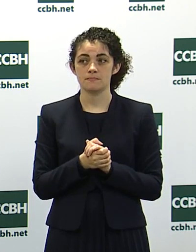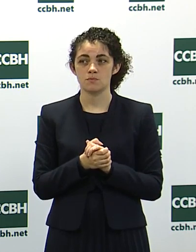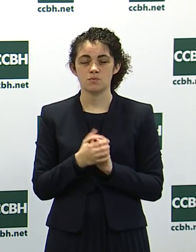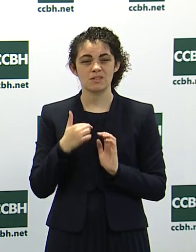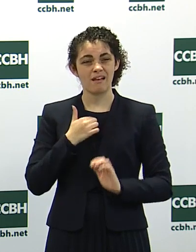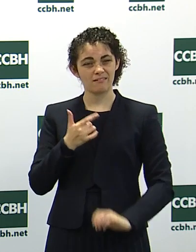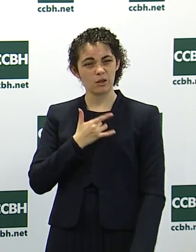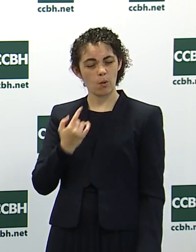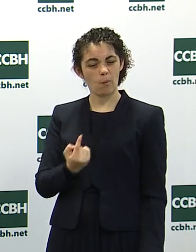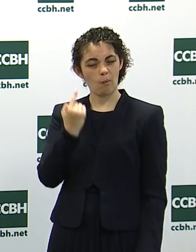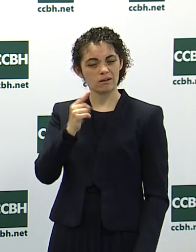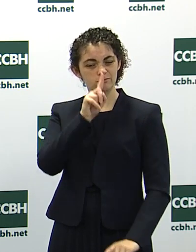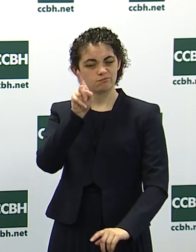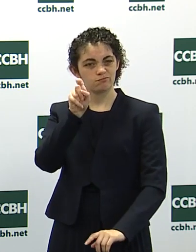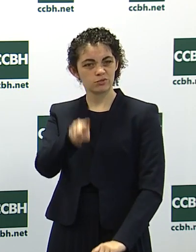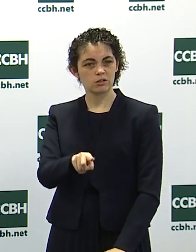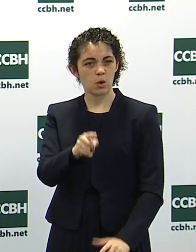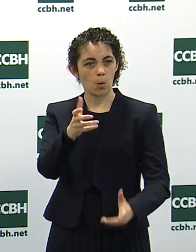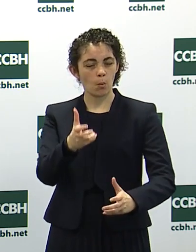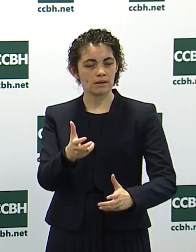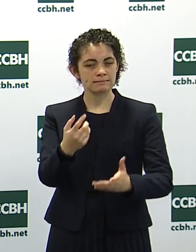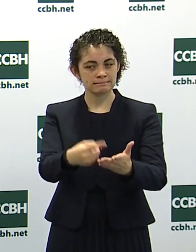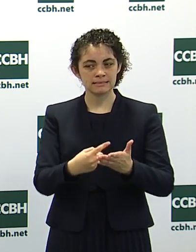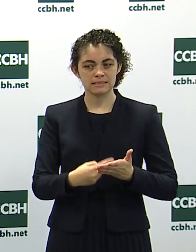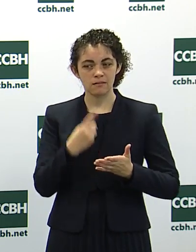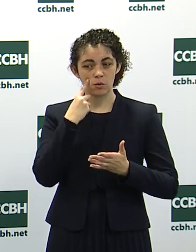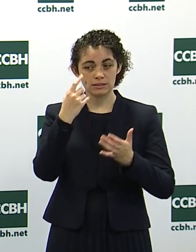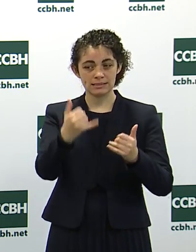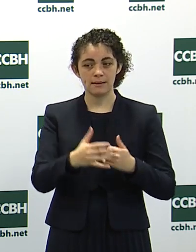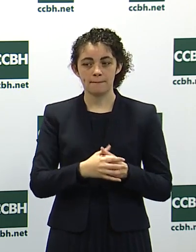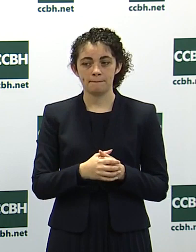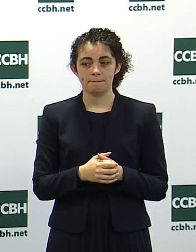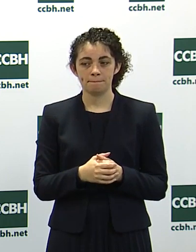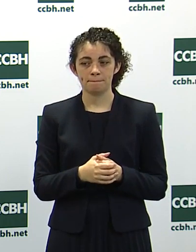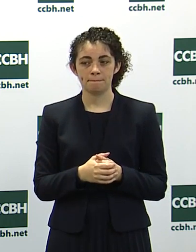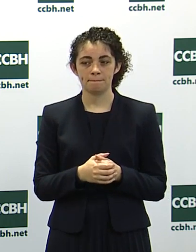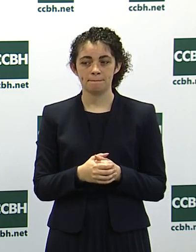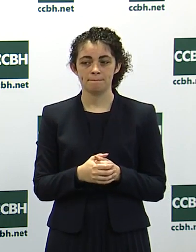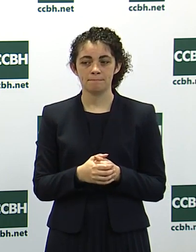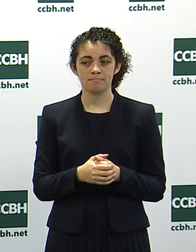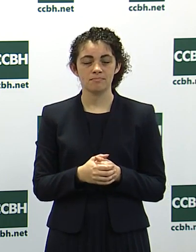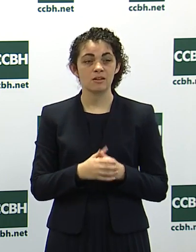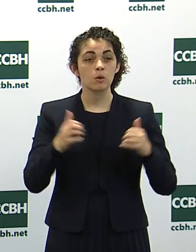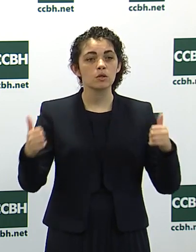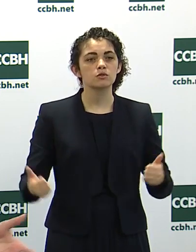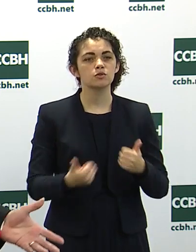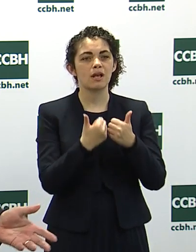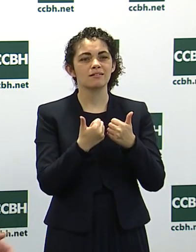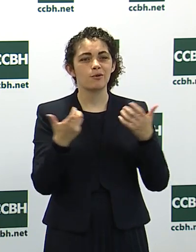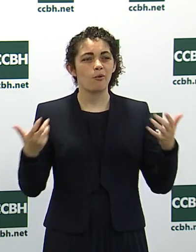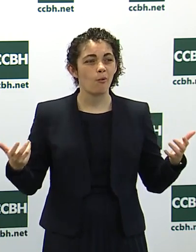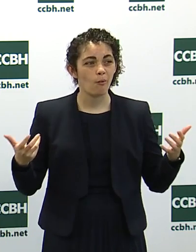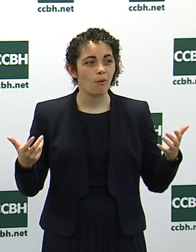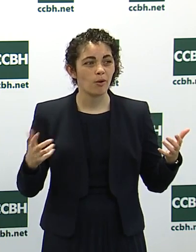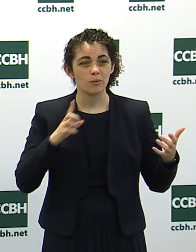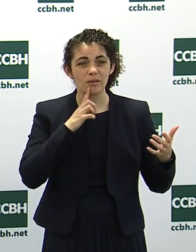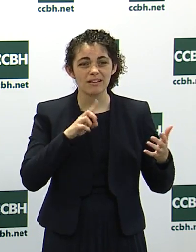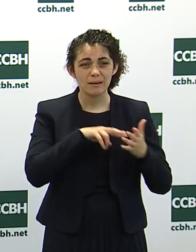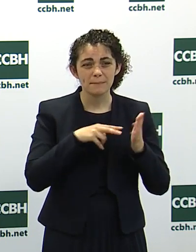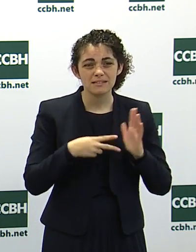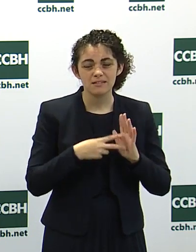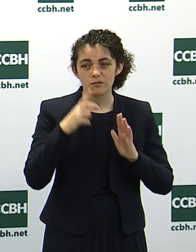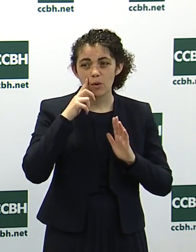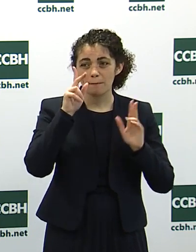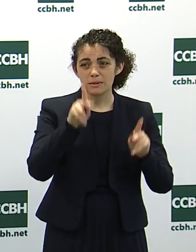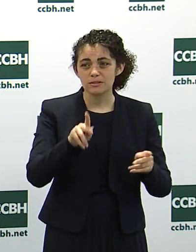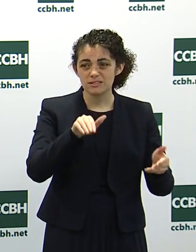I think one of the questions that I wanted to talk about today is the challenge of what really constitutes a